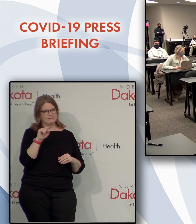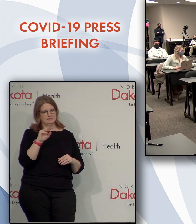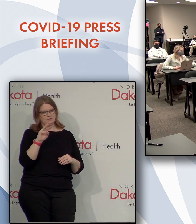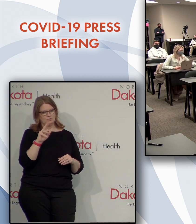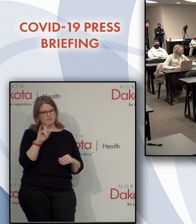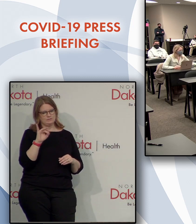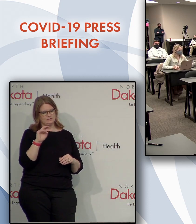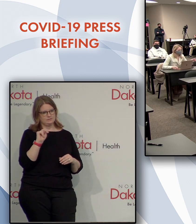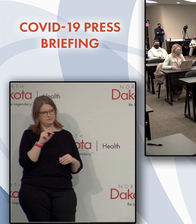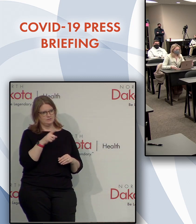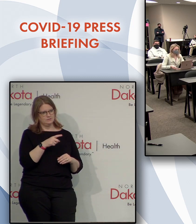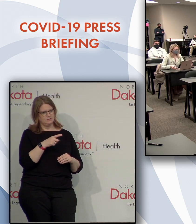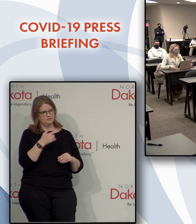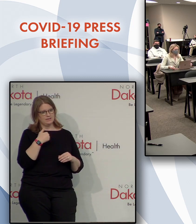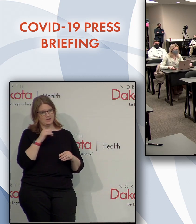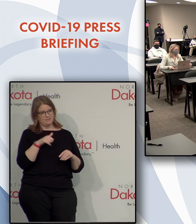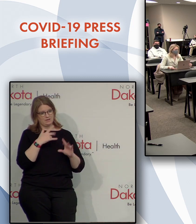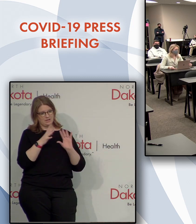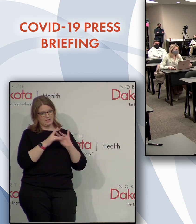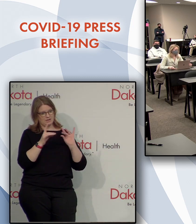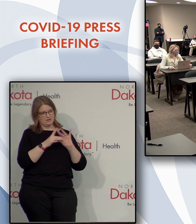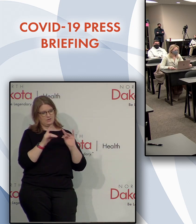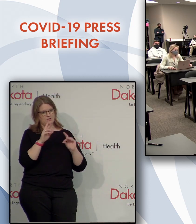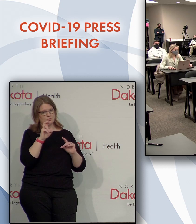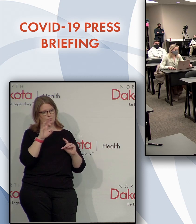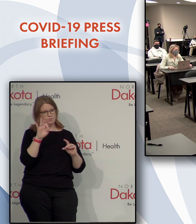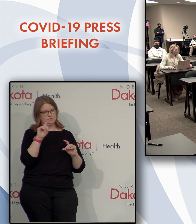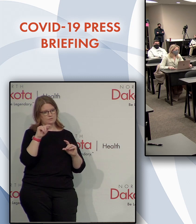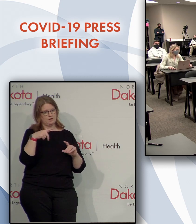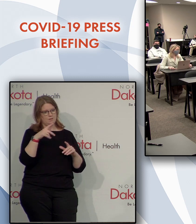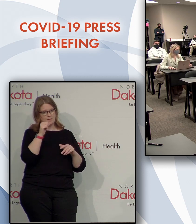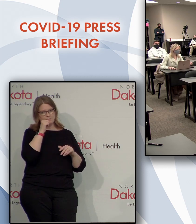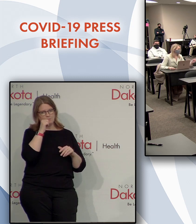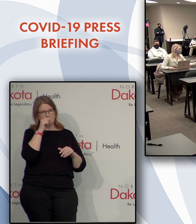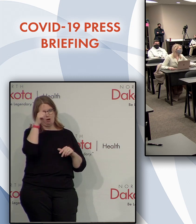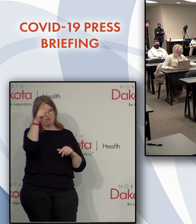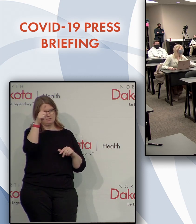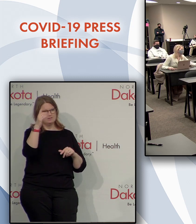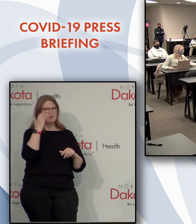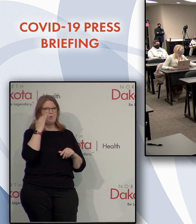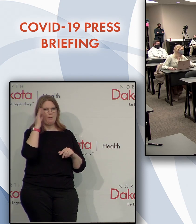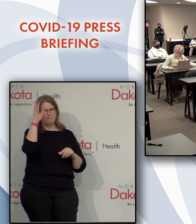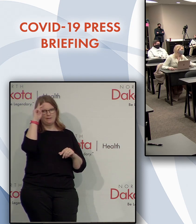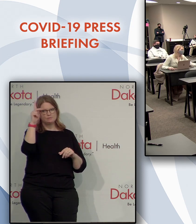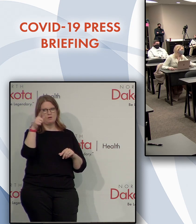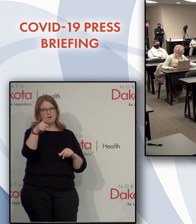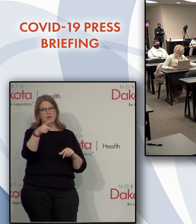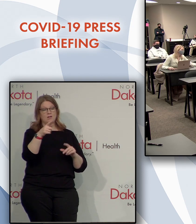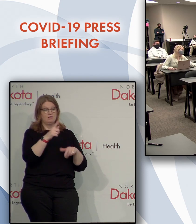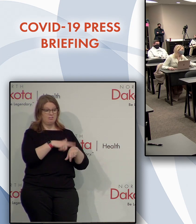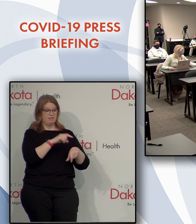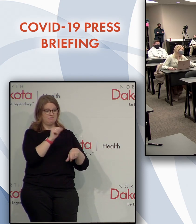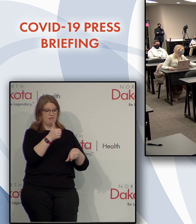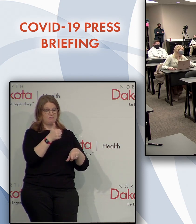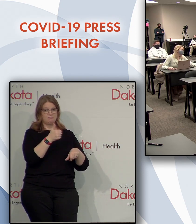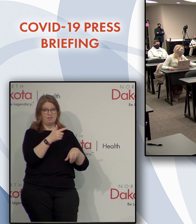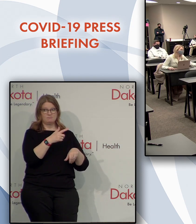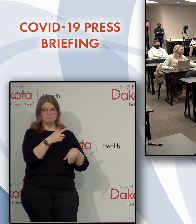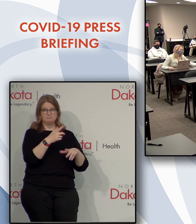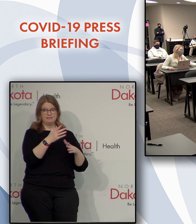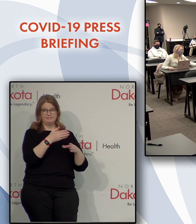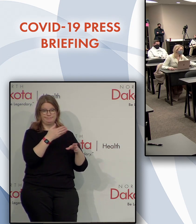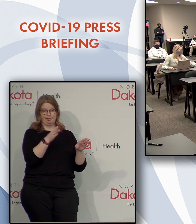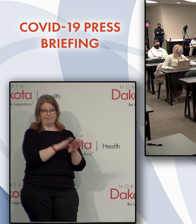Williston. Do you have any comment about the rooftop bar in Bismarck staying open past the mandated hour